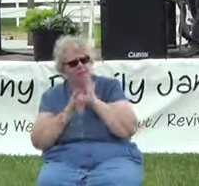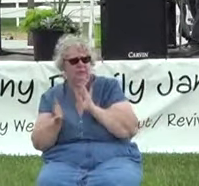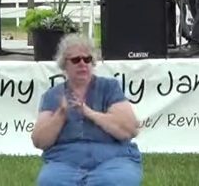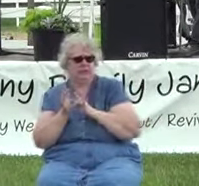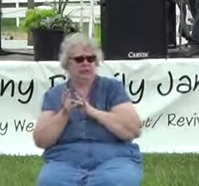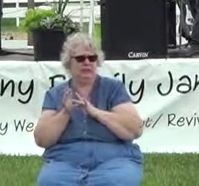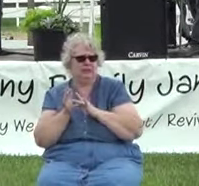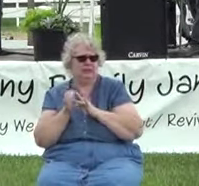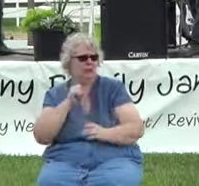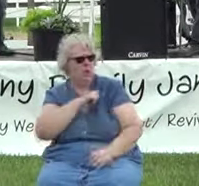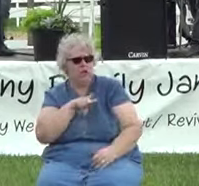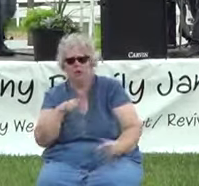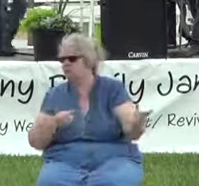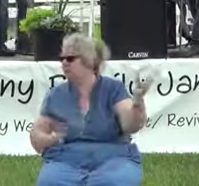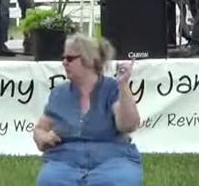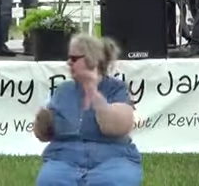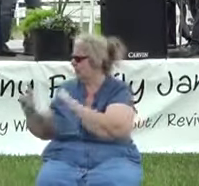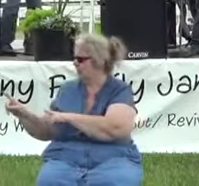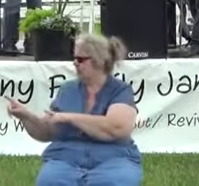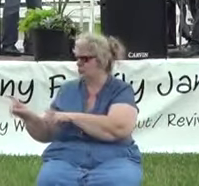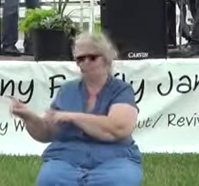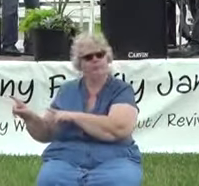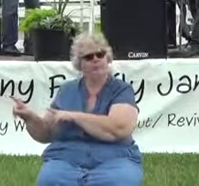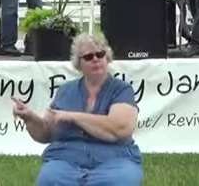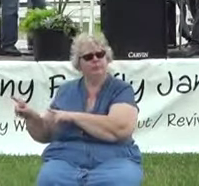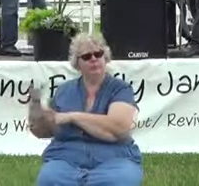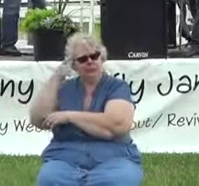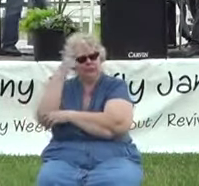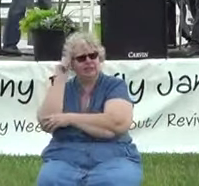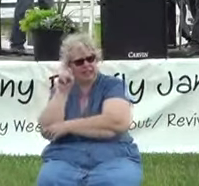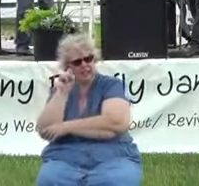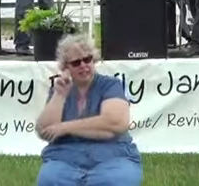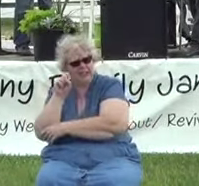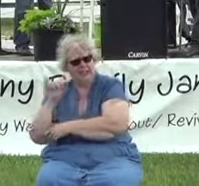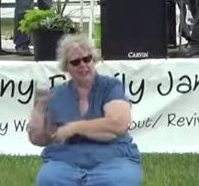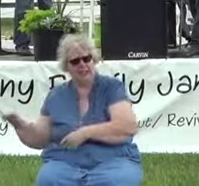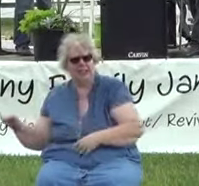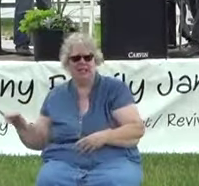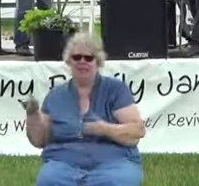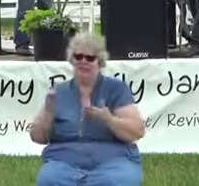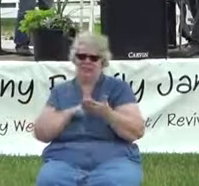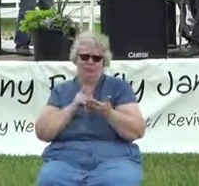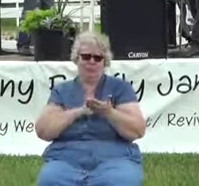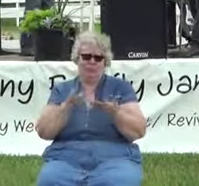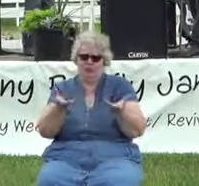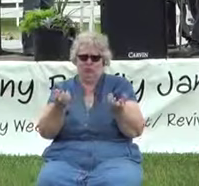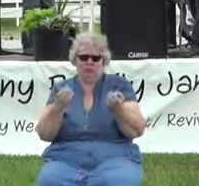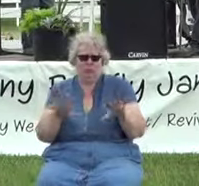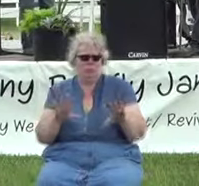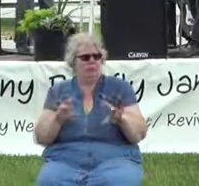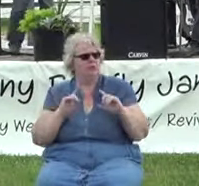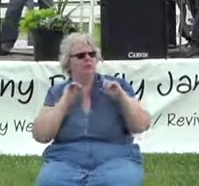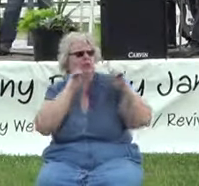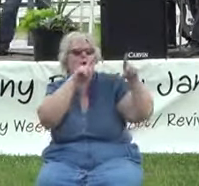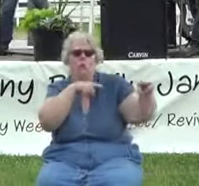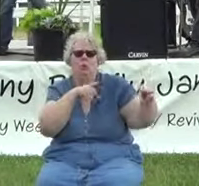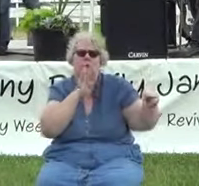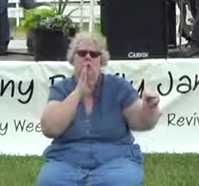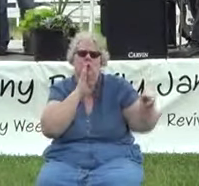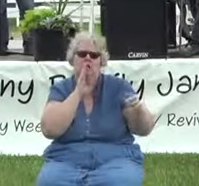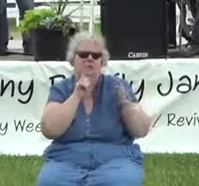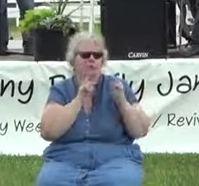when we think about fellowship, we don't want to take that extra mile and go out there and talk to some people who really need talk to.